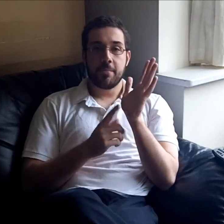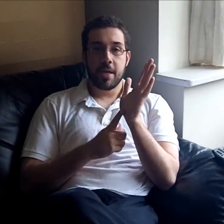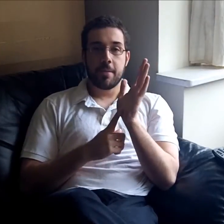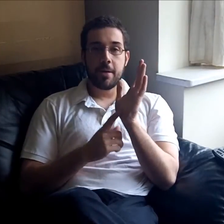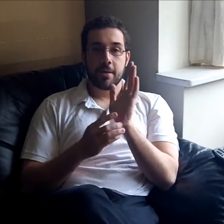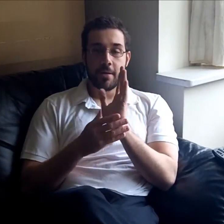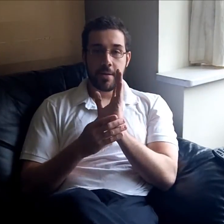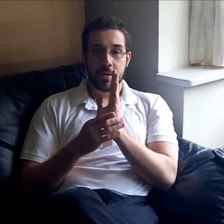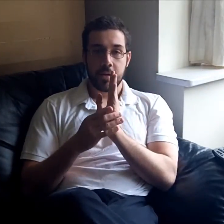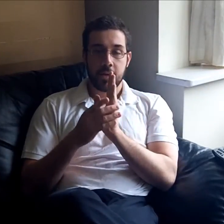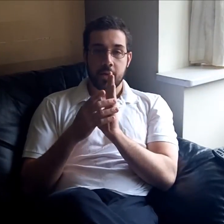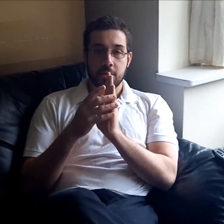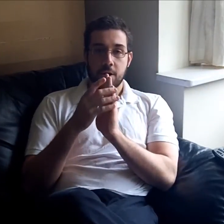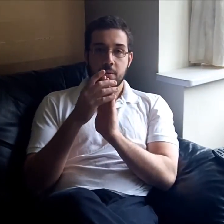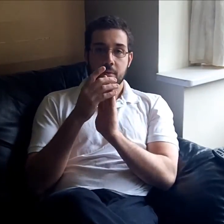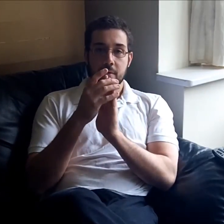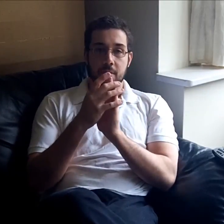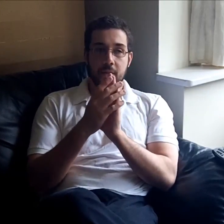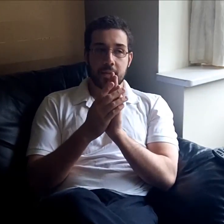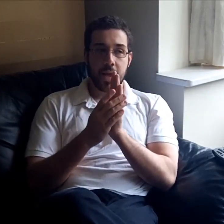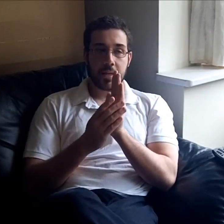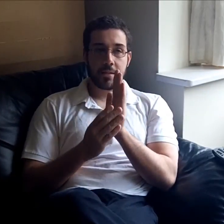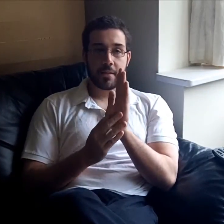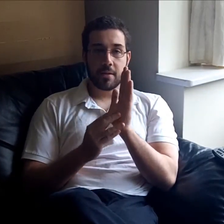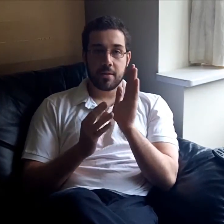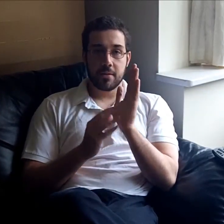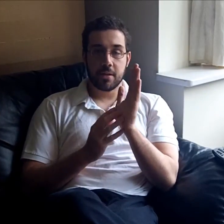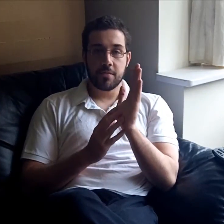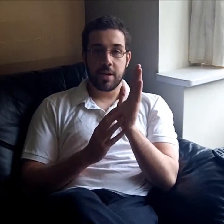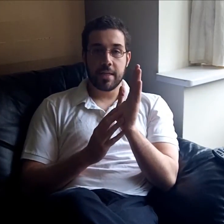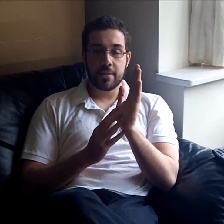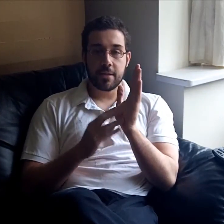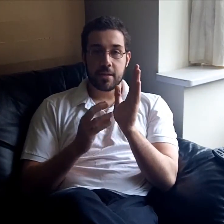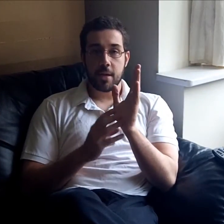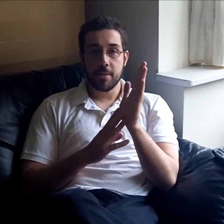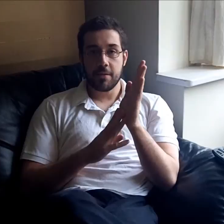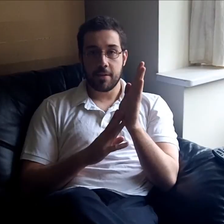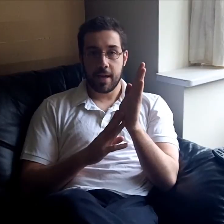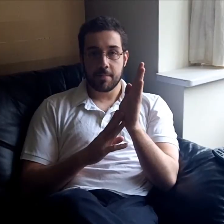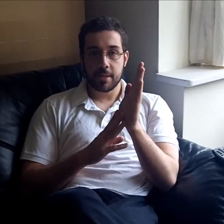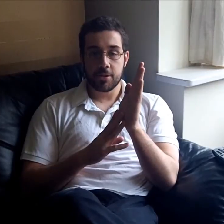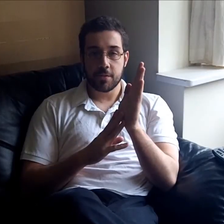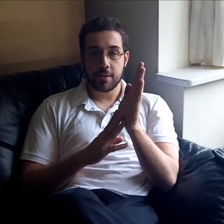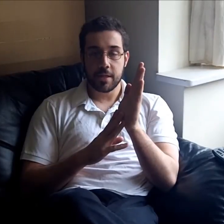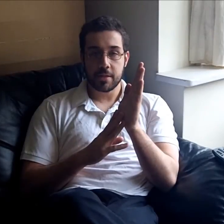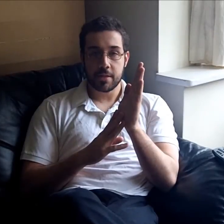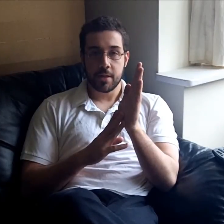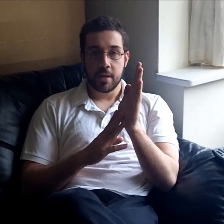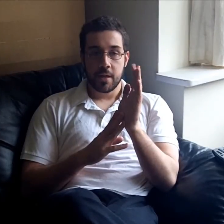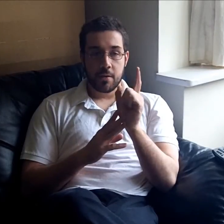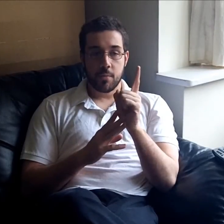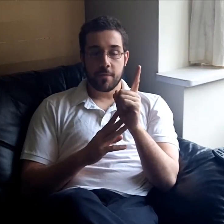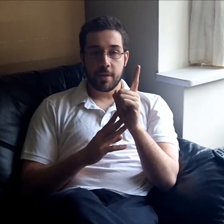paper. So this hand does very little. There's a couple of different hand positions for this. One finger